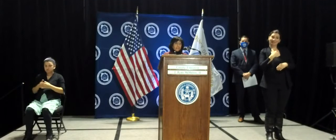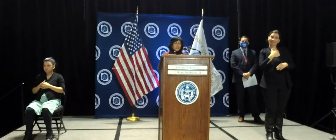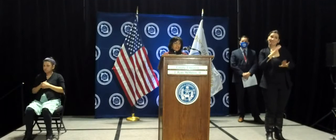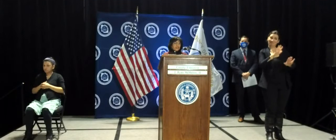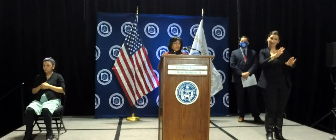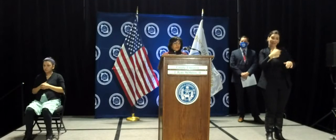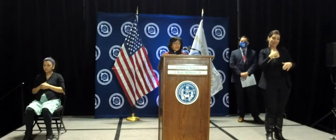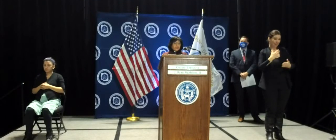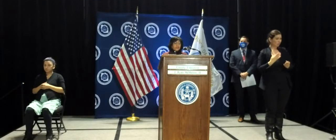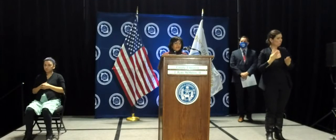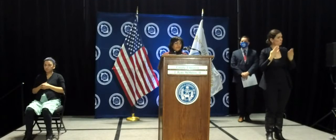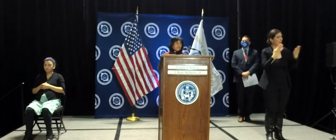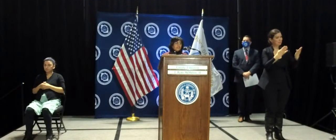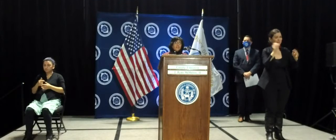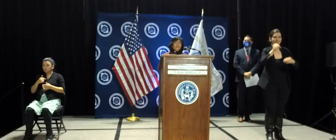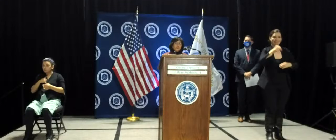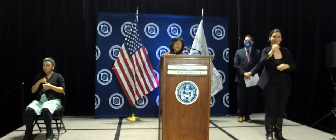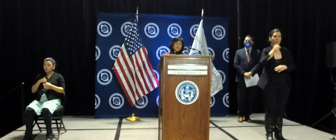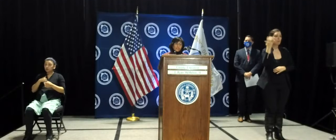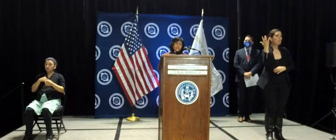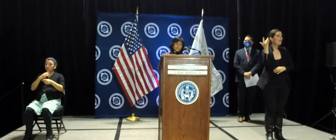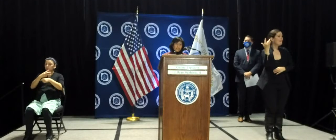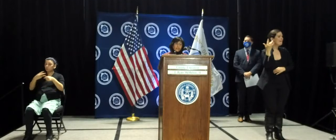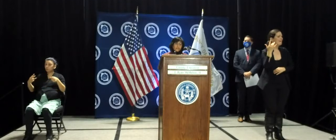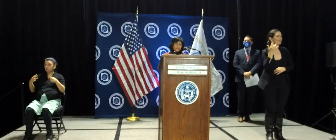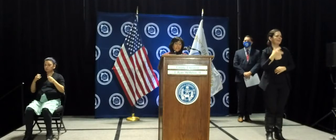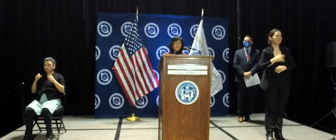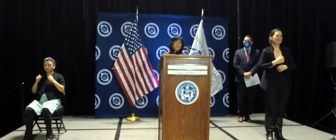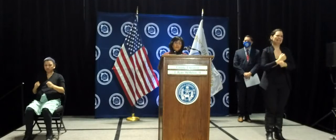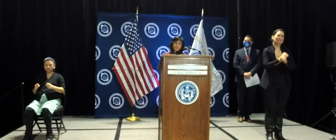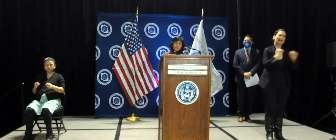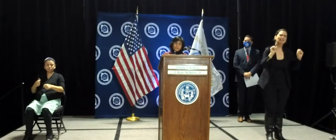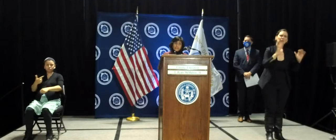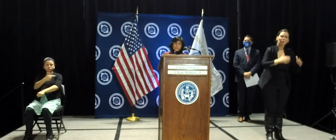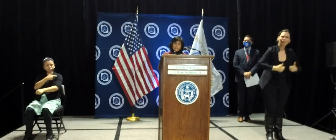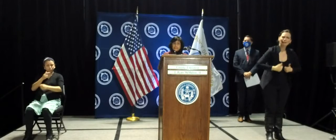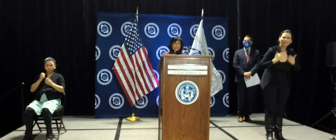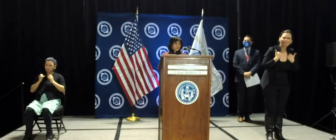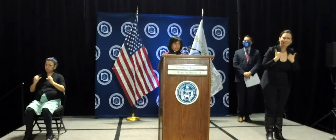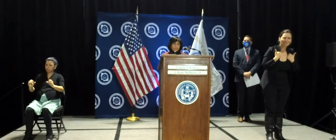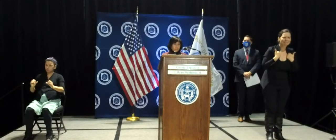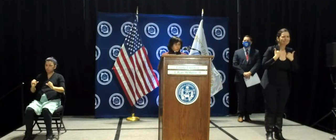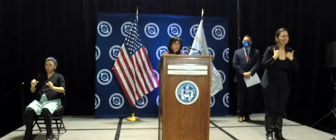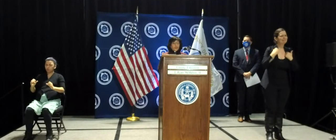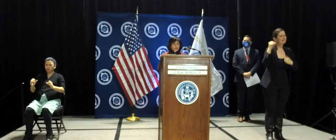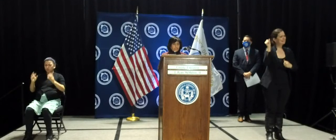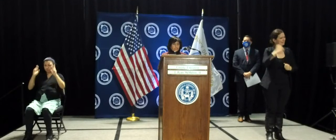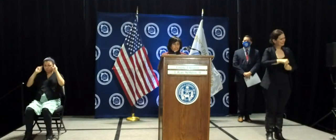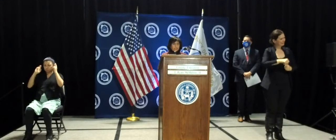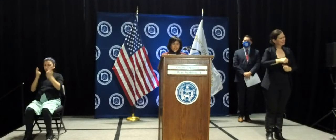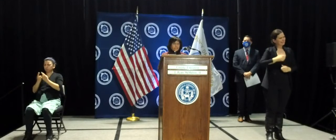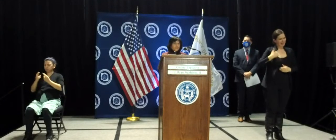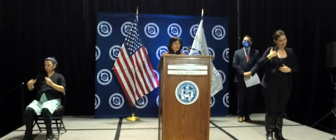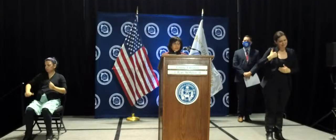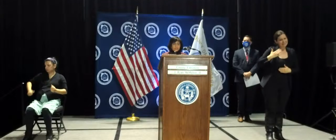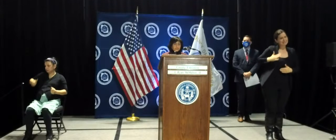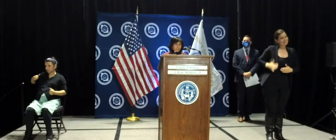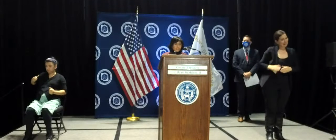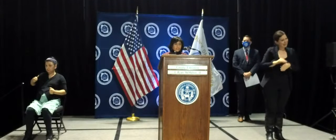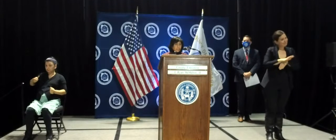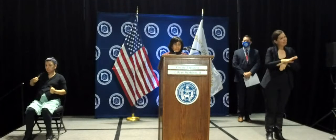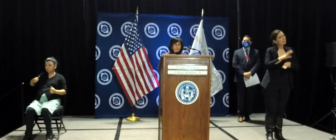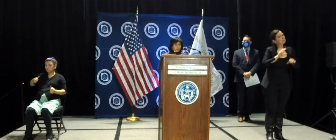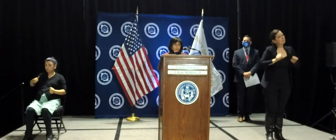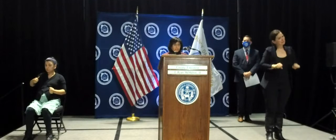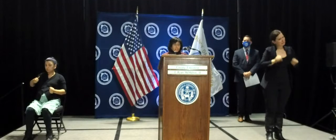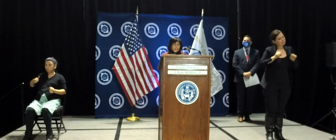vaccinated because it is going to save their lives. Yes, there will be side effects. That's we know that. And if you look at the